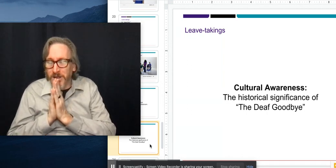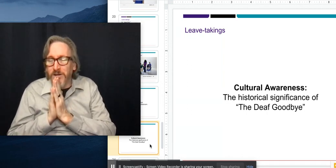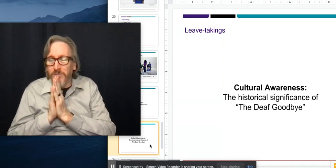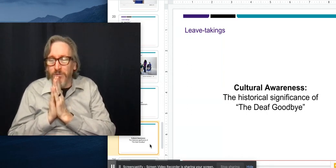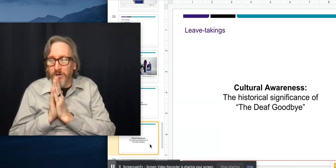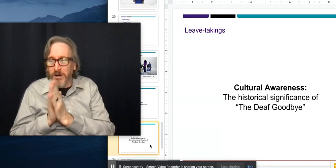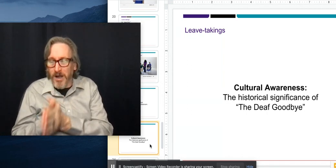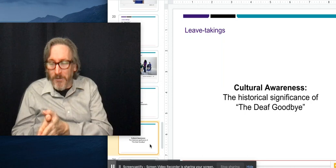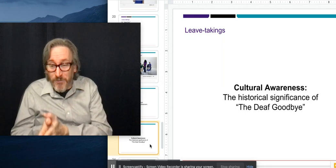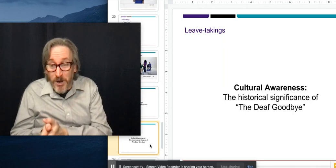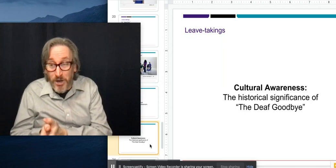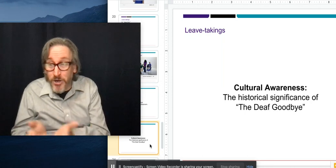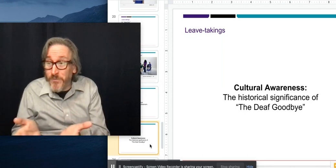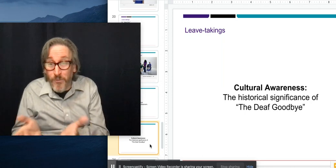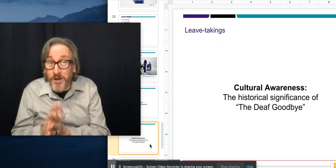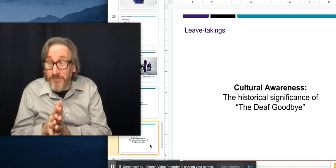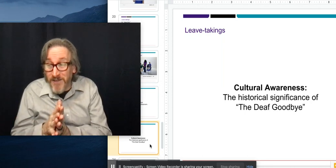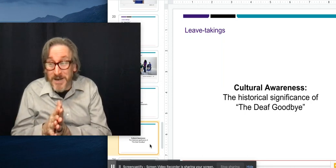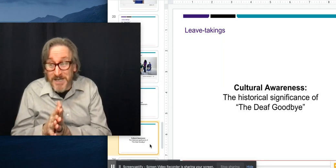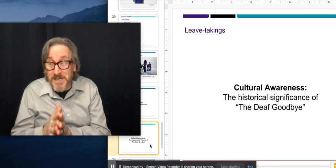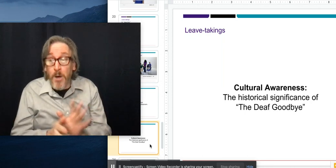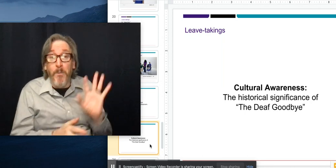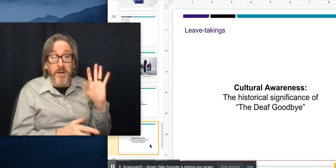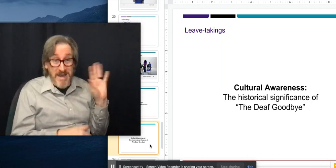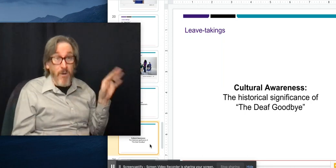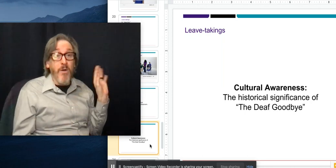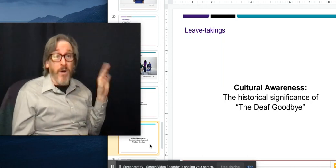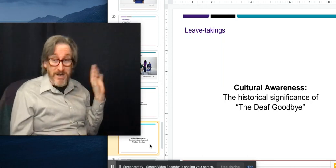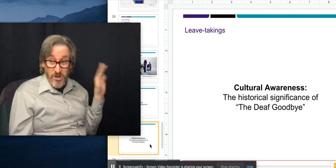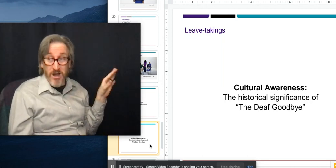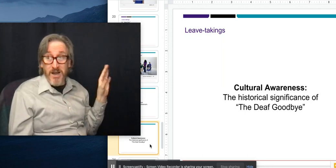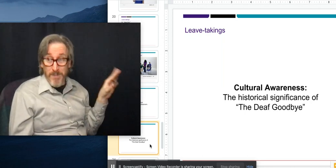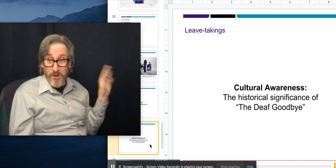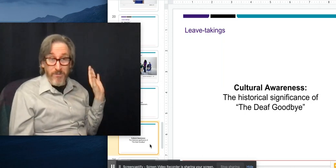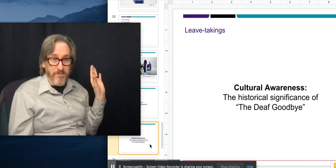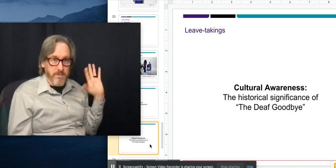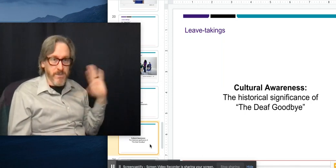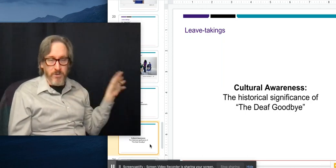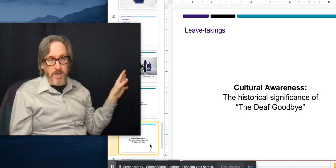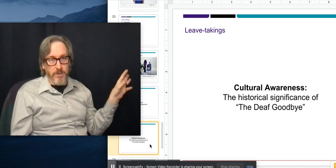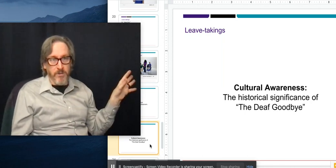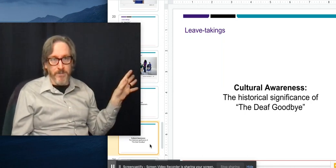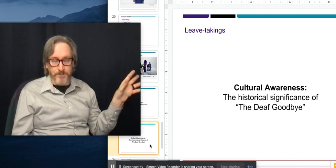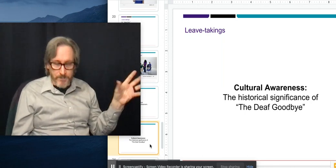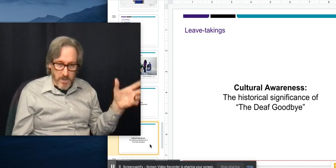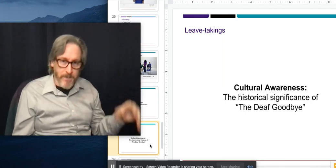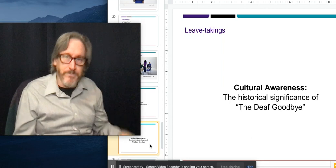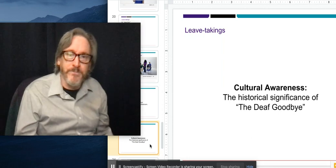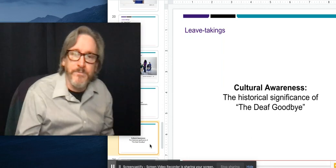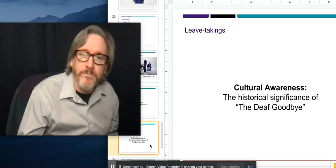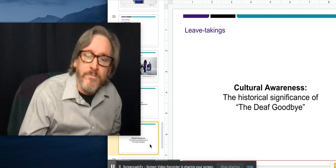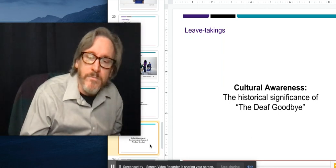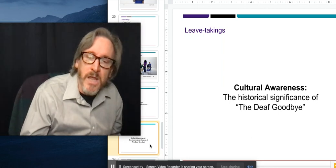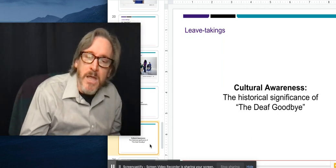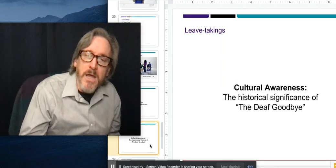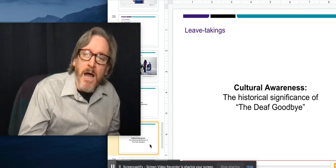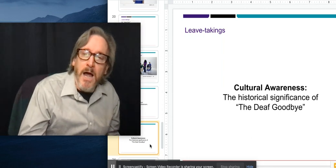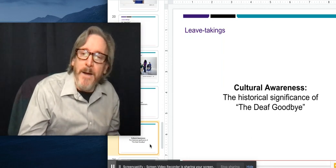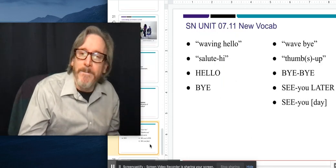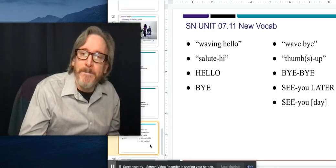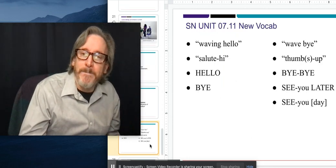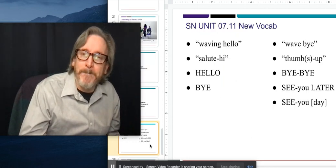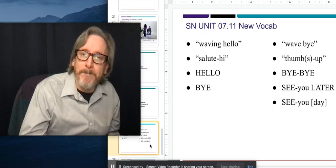you for a good 45 minutes, but now I want to talk about some other topic, right? Okay.